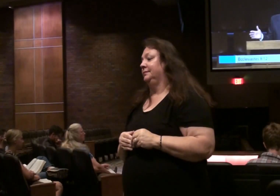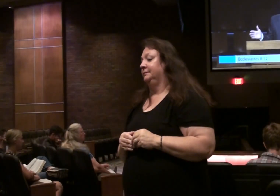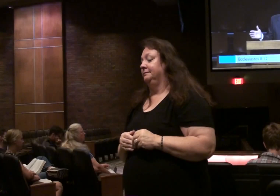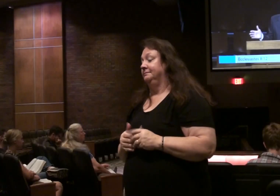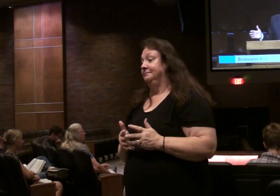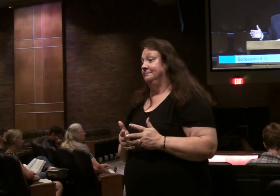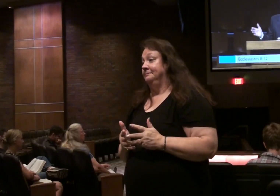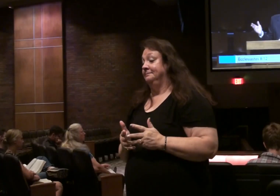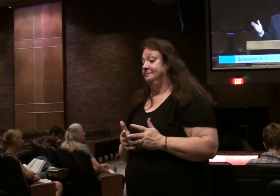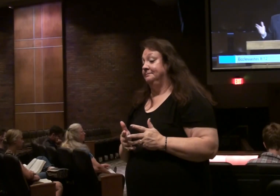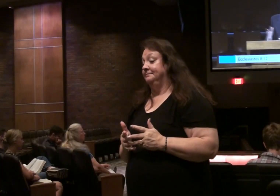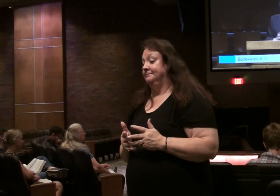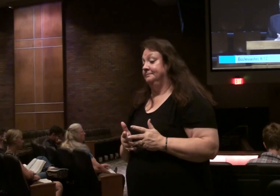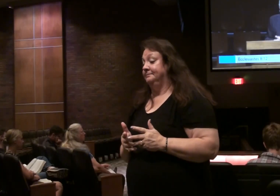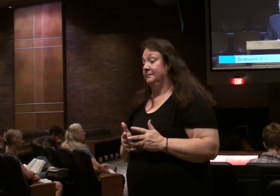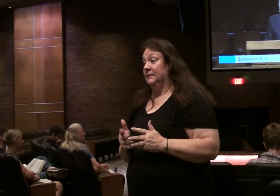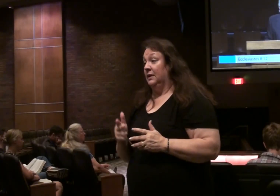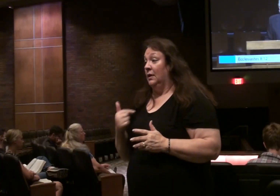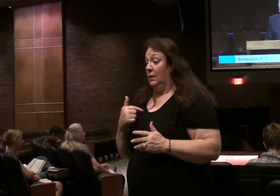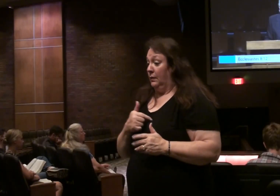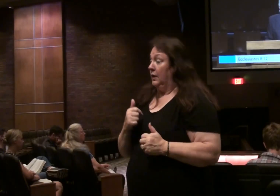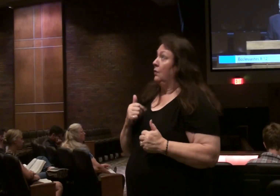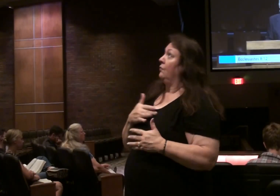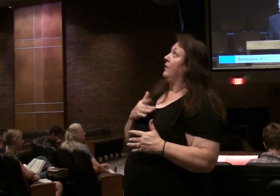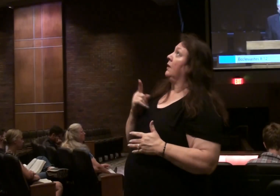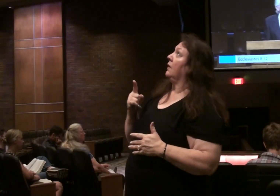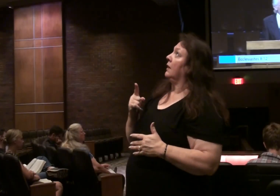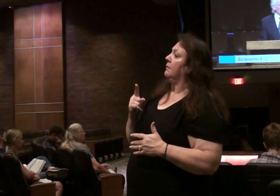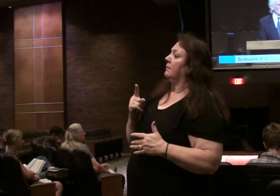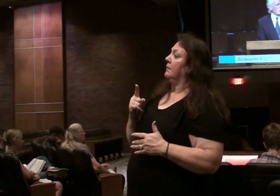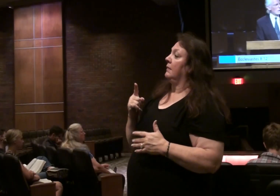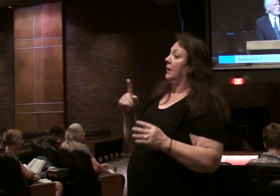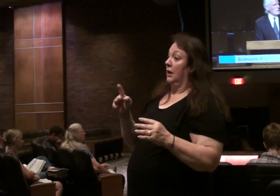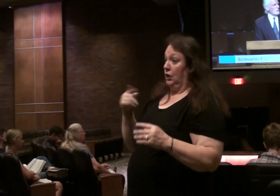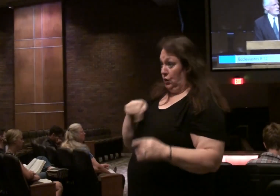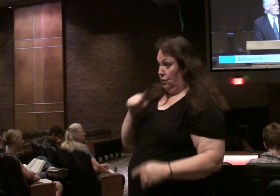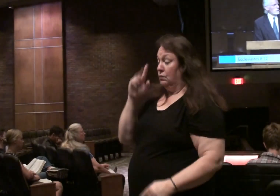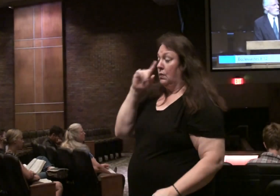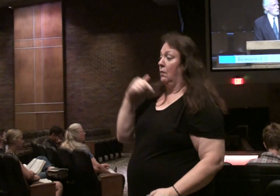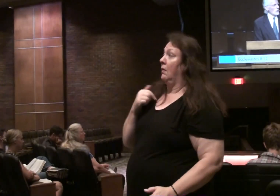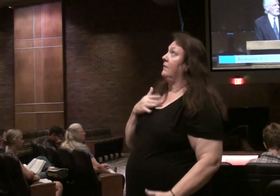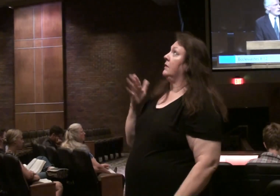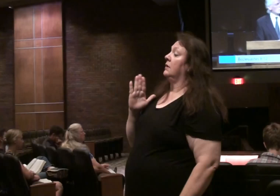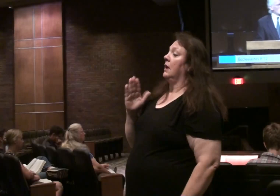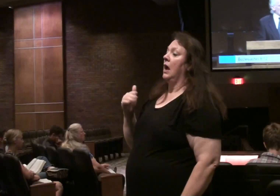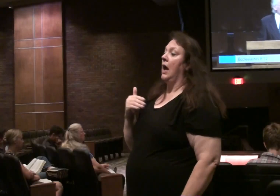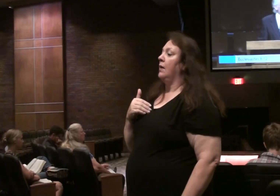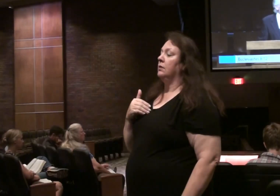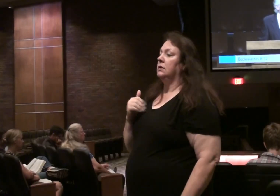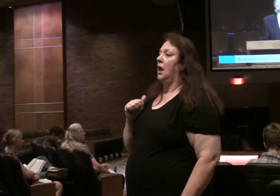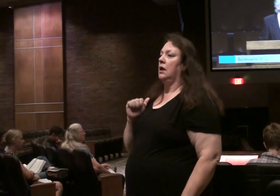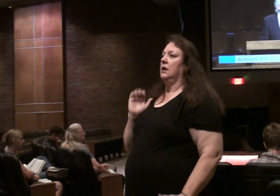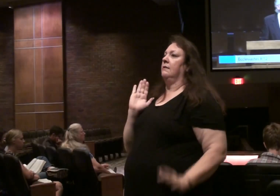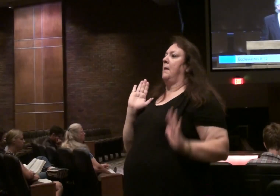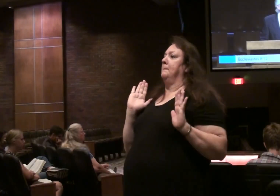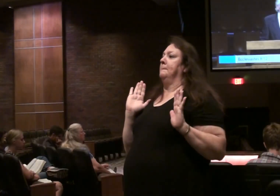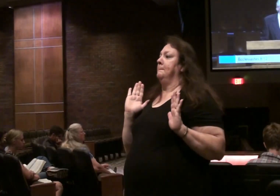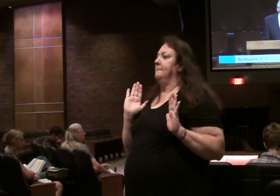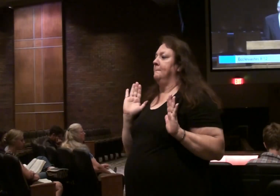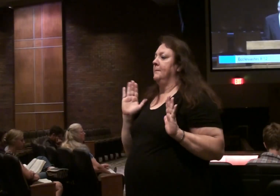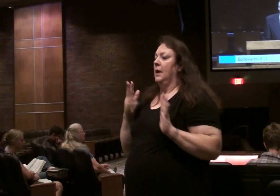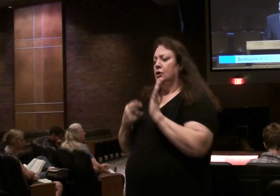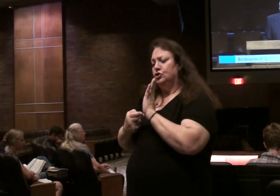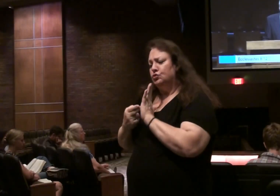So, those who fear Him, and we fear Him openly. In other words, I will not compromise